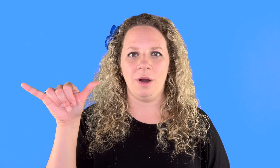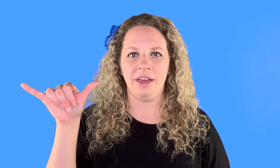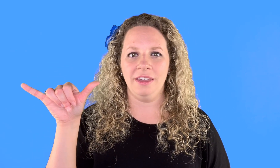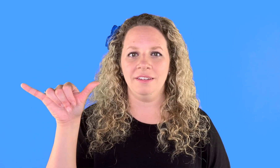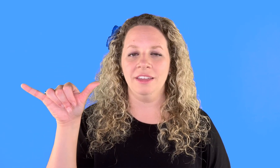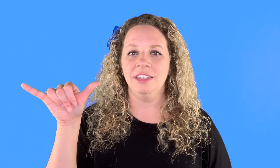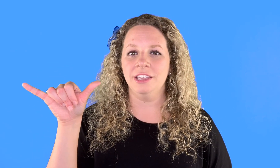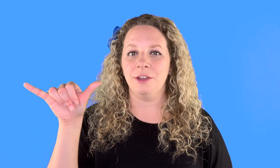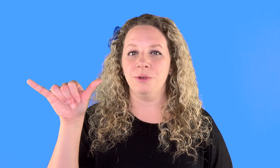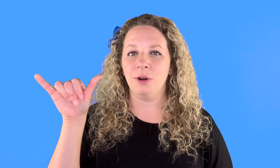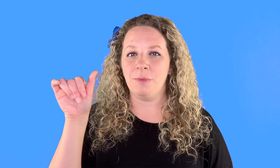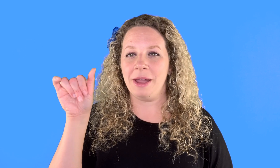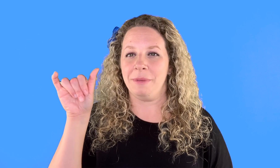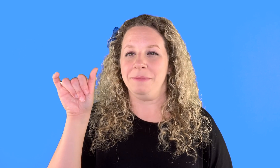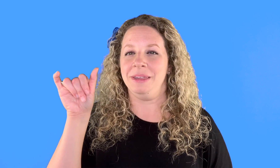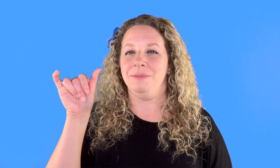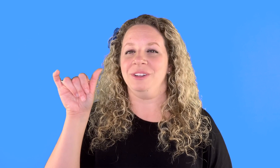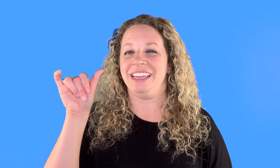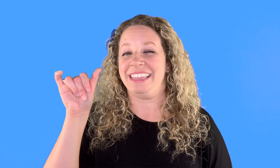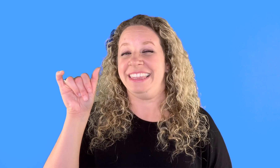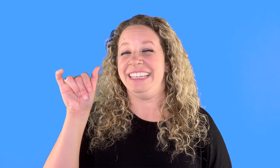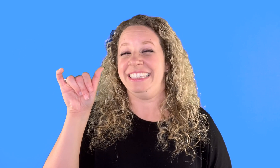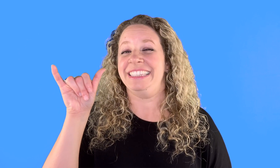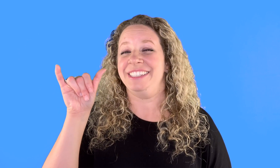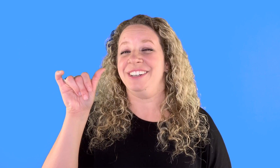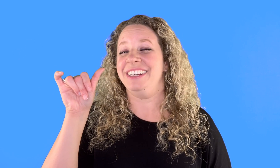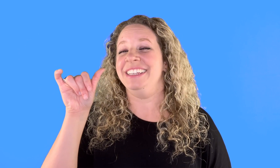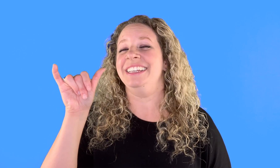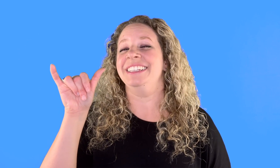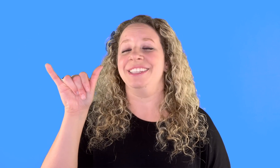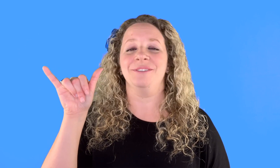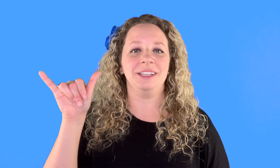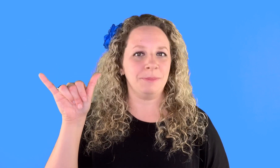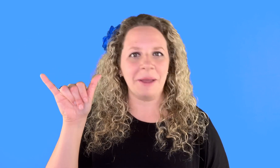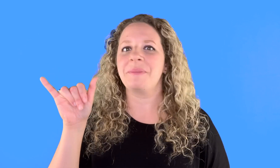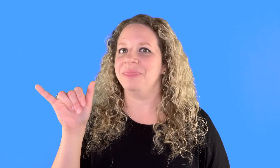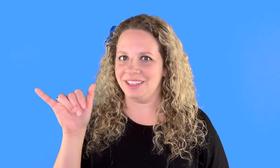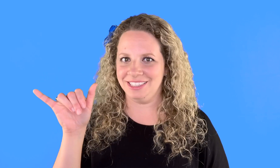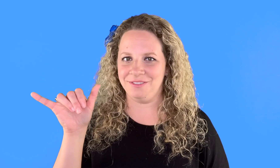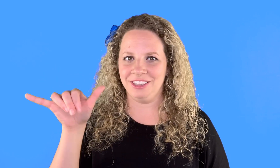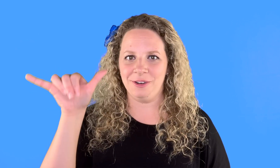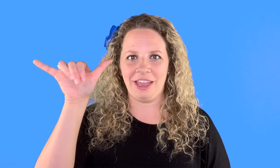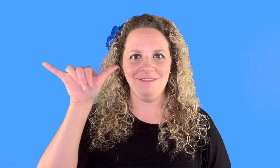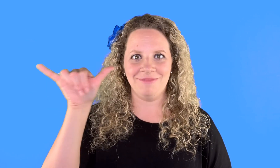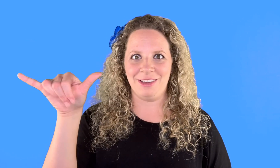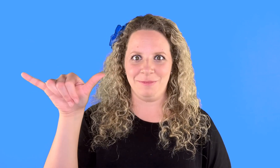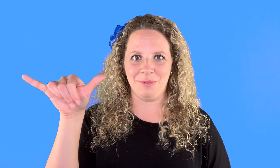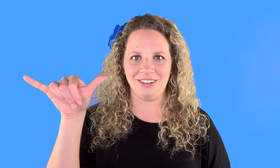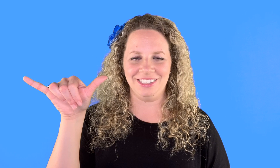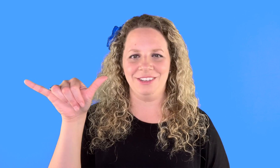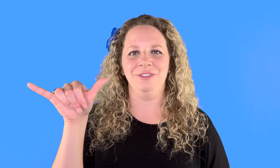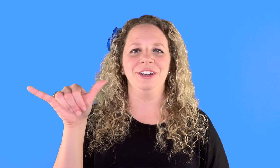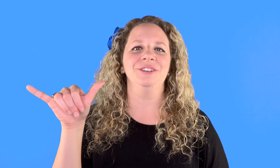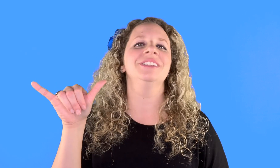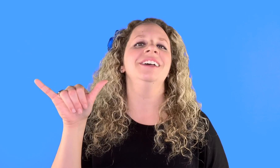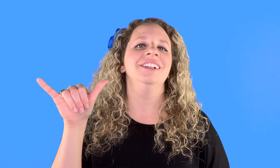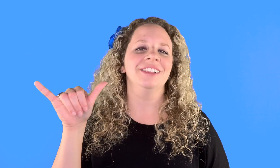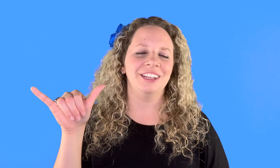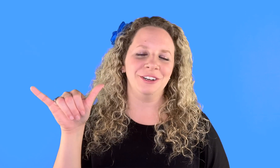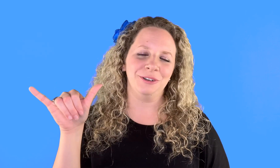Y, now your Y might be more like this, trying to get it to the right spot. That's definitely okay. I've been practicing for years. Later, yours